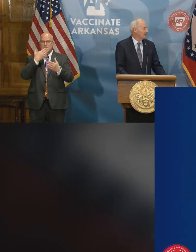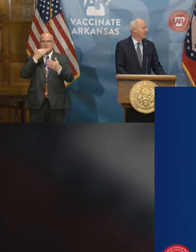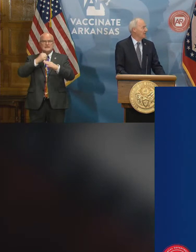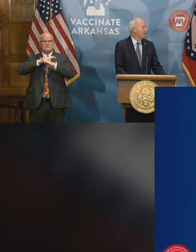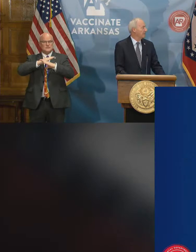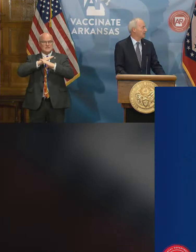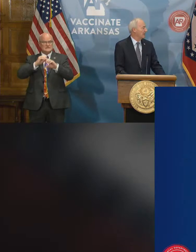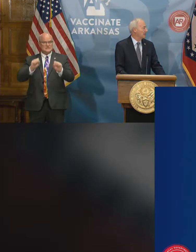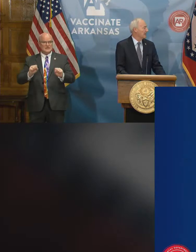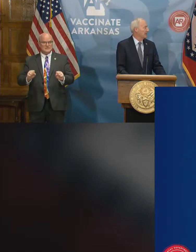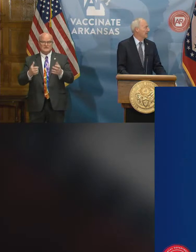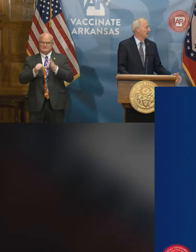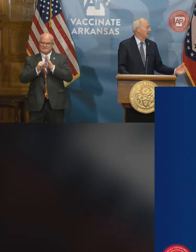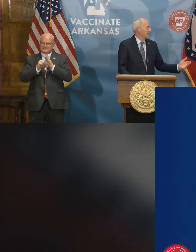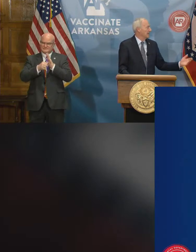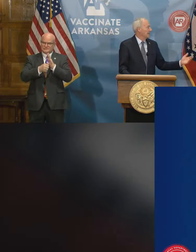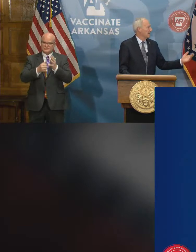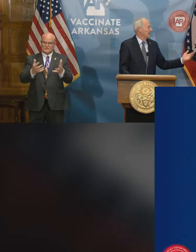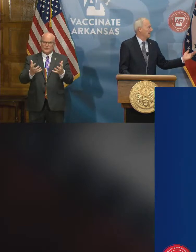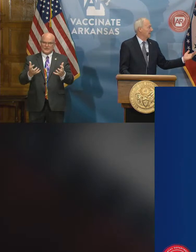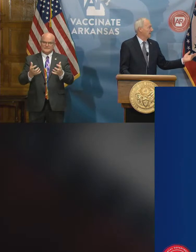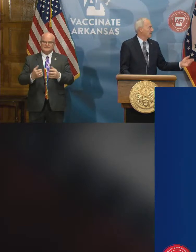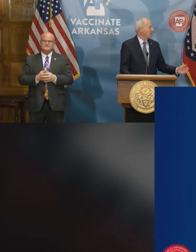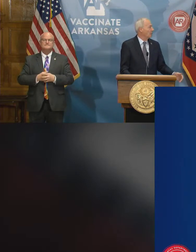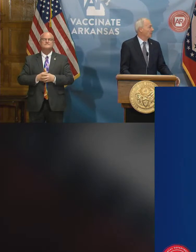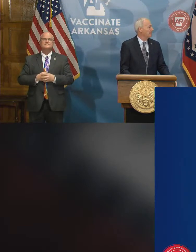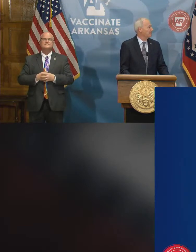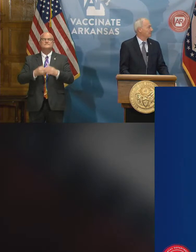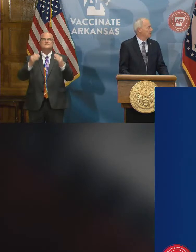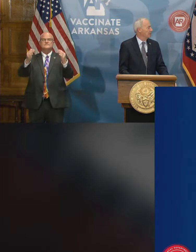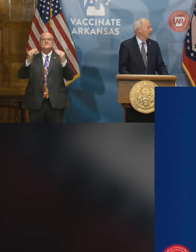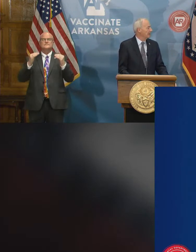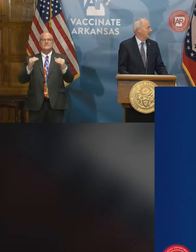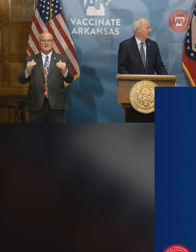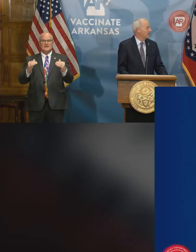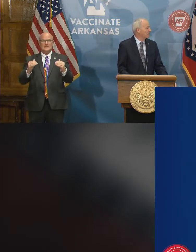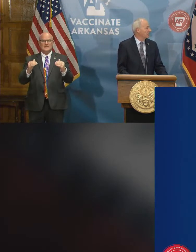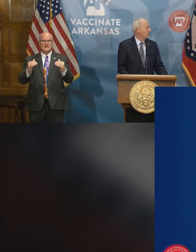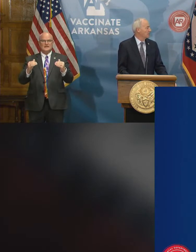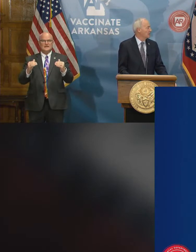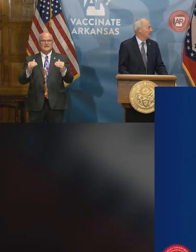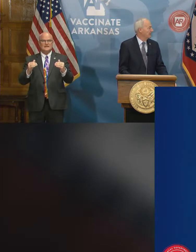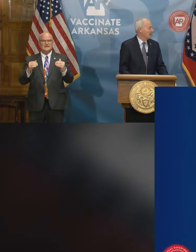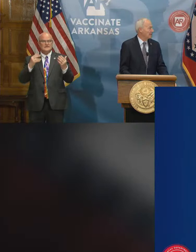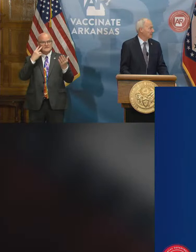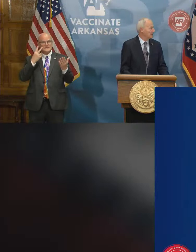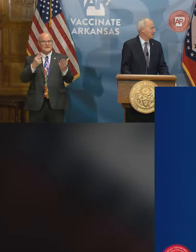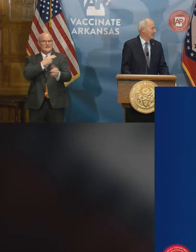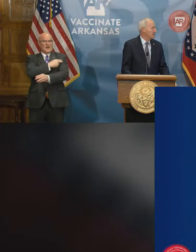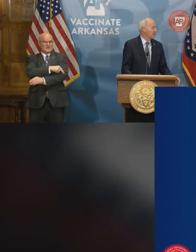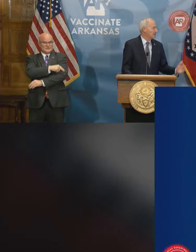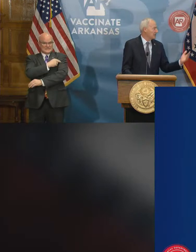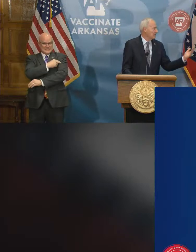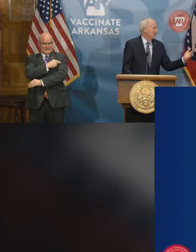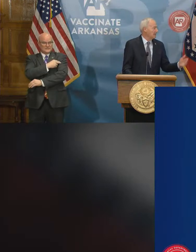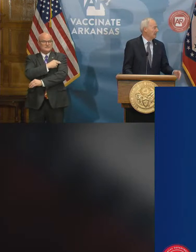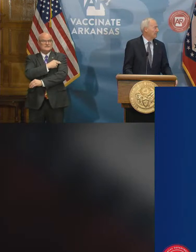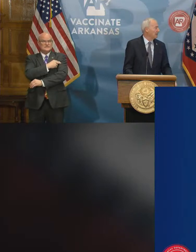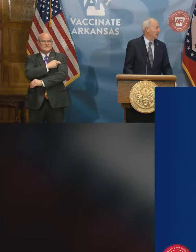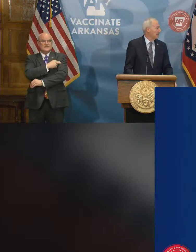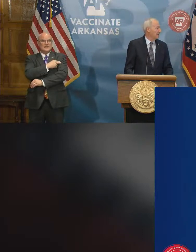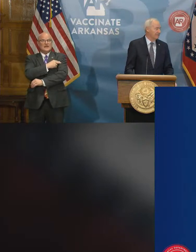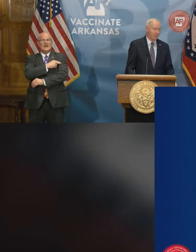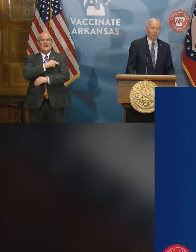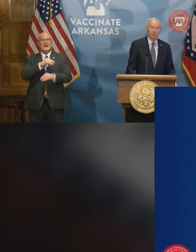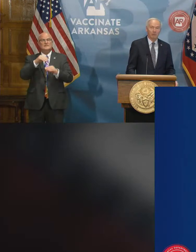want to continue to emphasize that. Let's go on to the next one. We'll see the hospitalizations